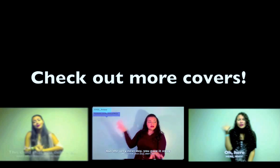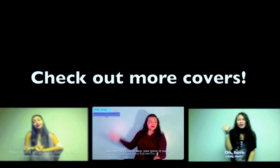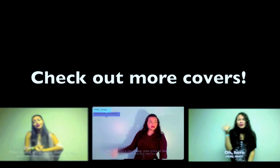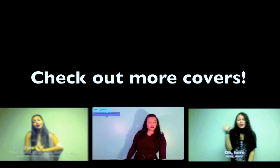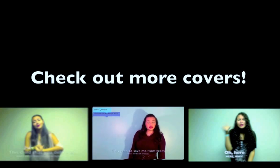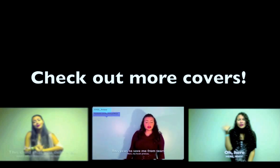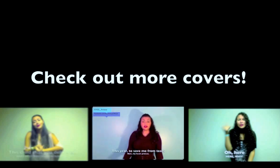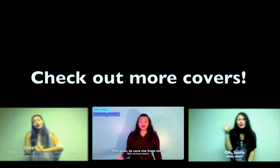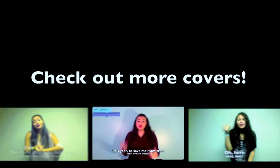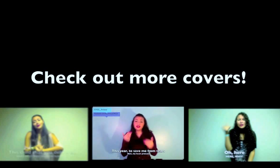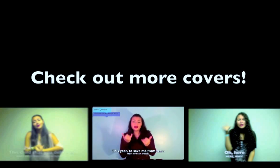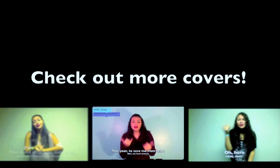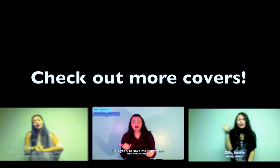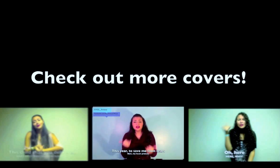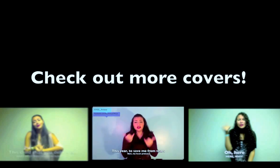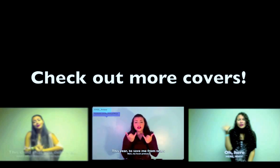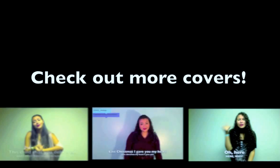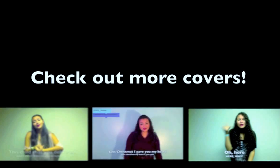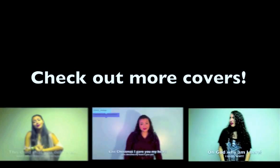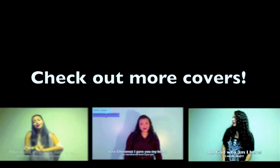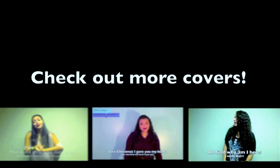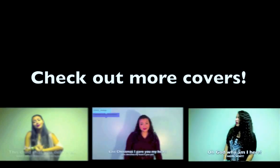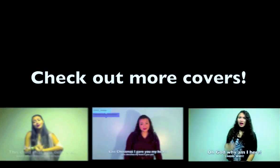I Thank you.